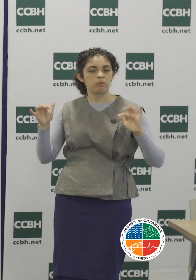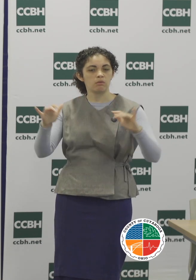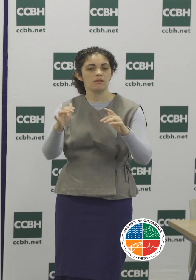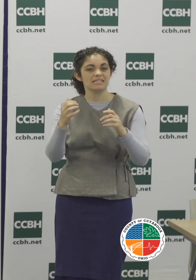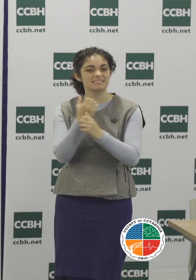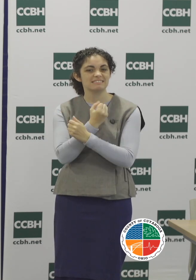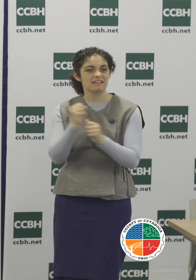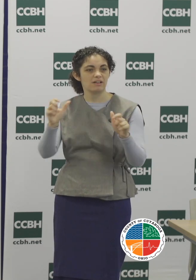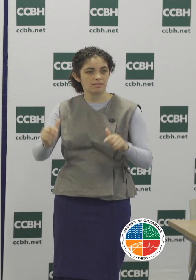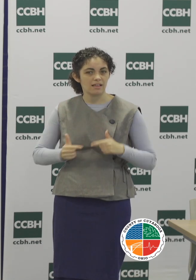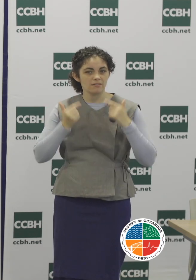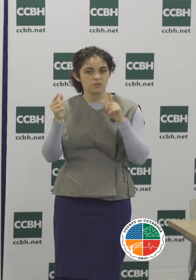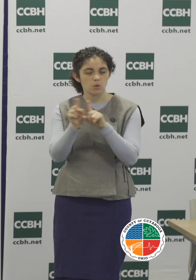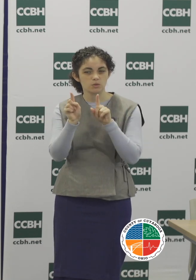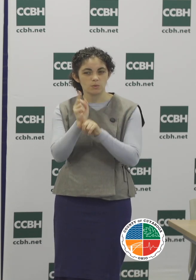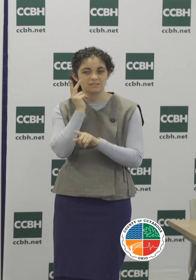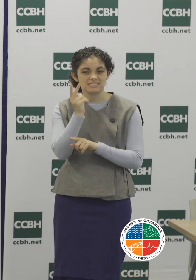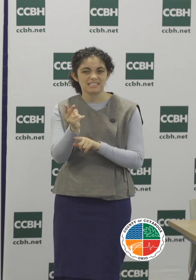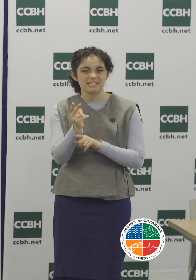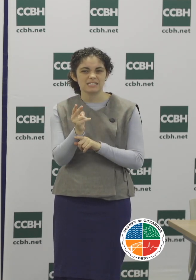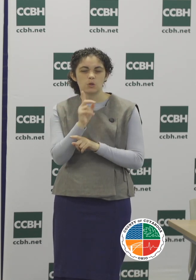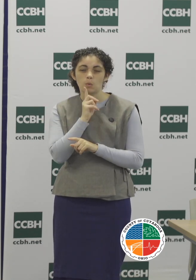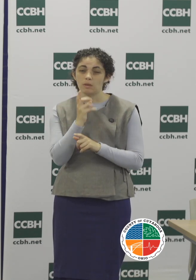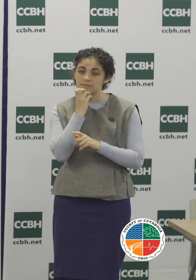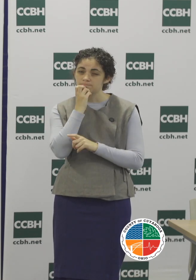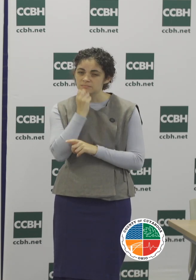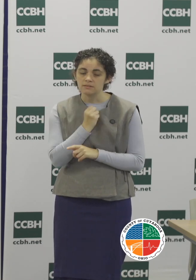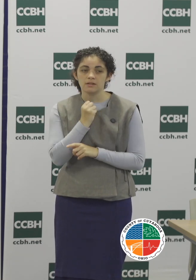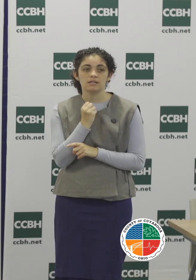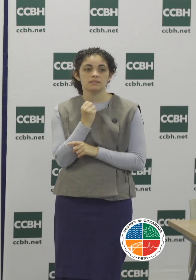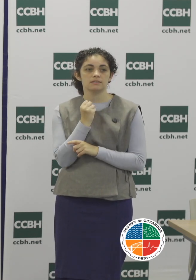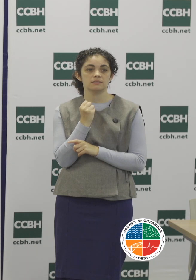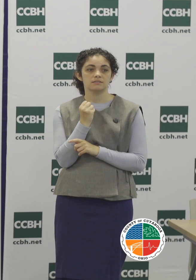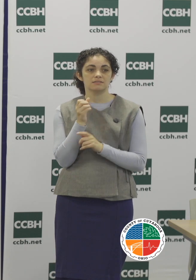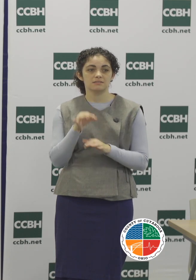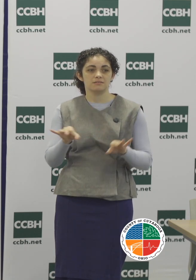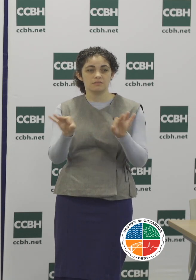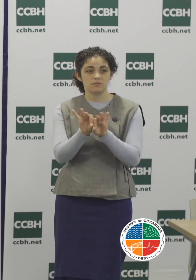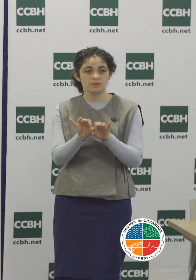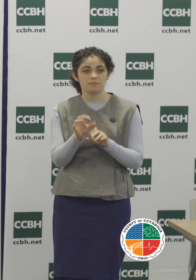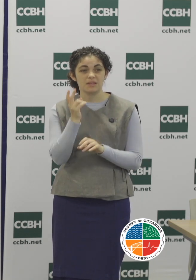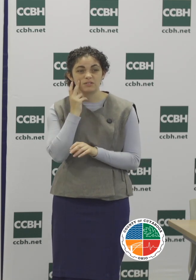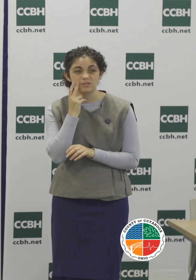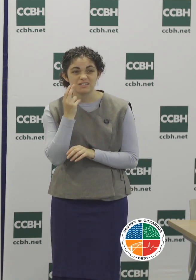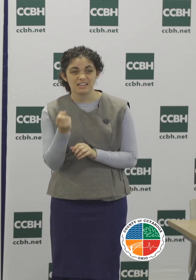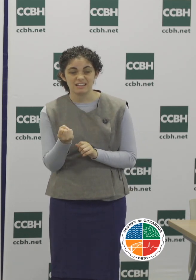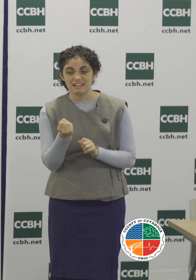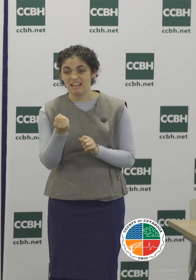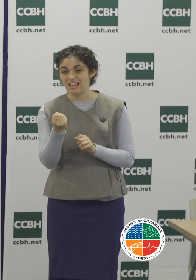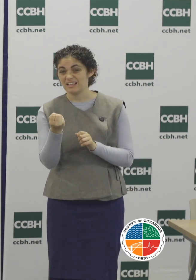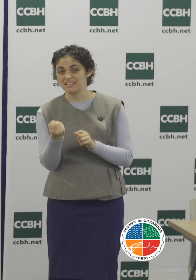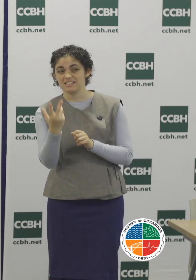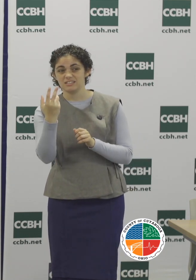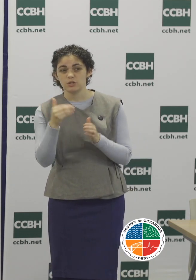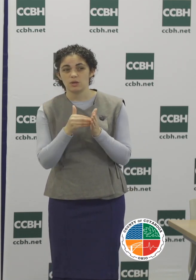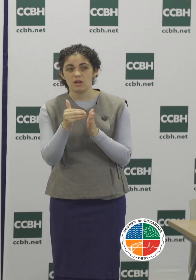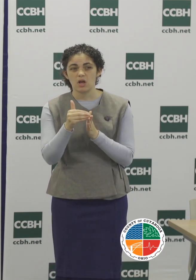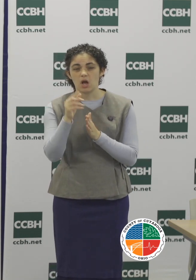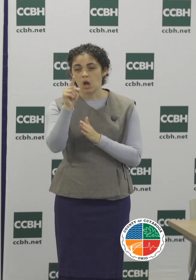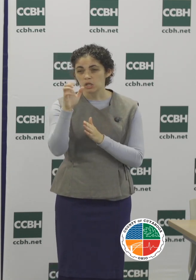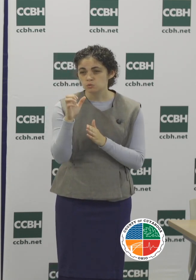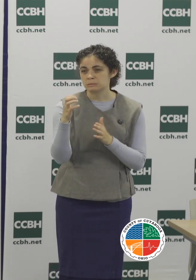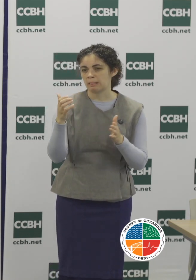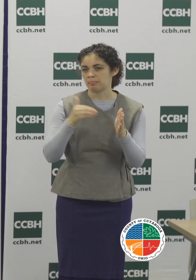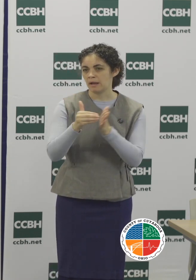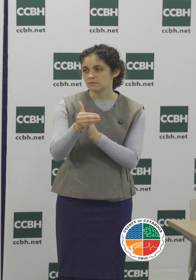saving lives, and we see that as a sacred responsibility that we have. Have you seen dozens, hundreds, thousands of complaints so